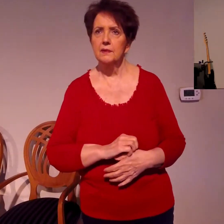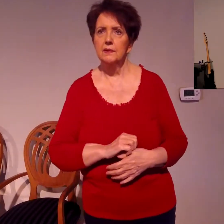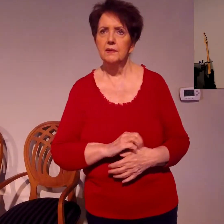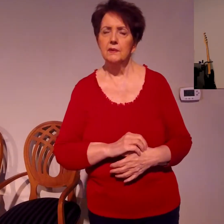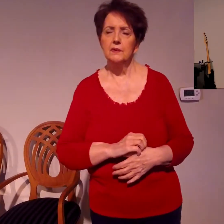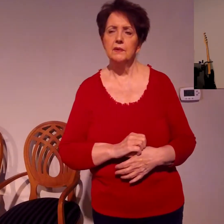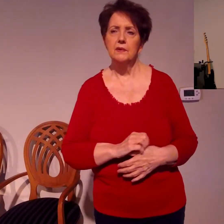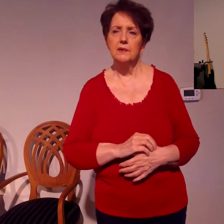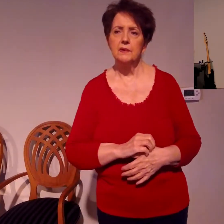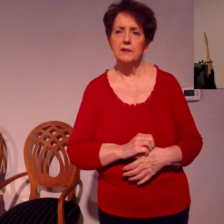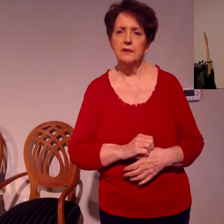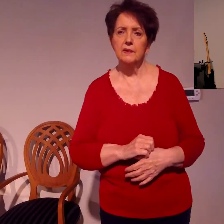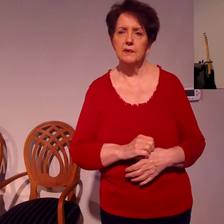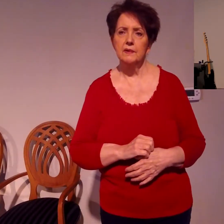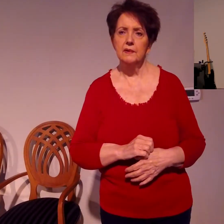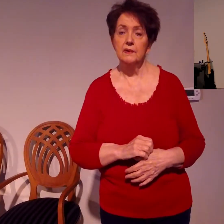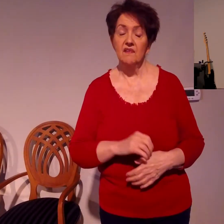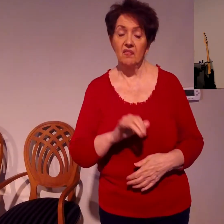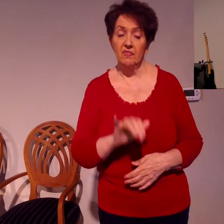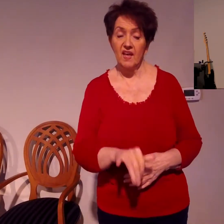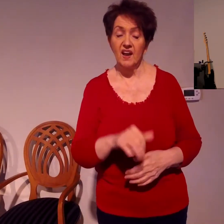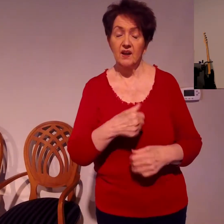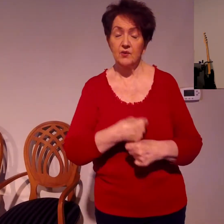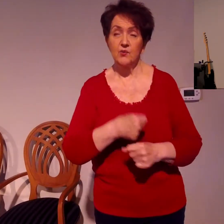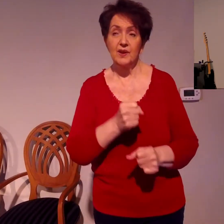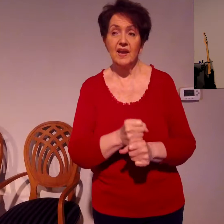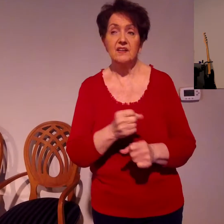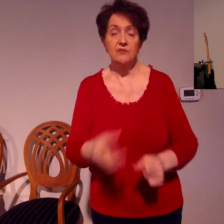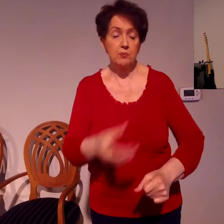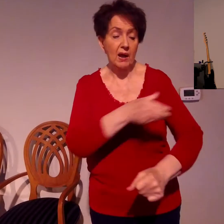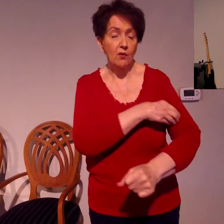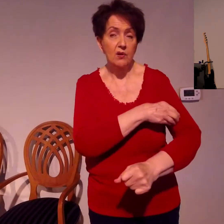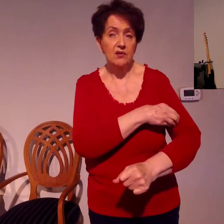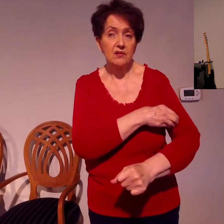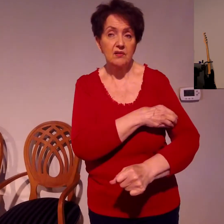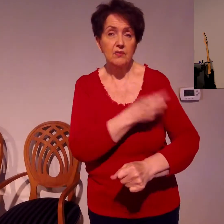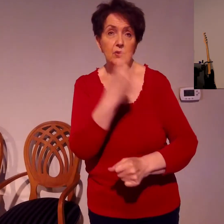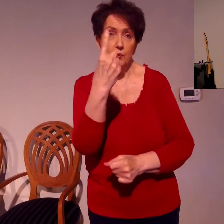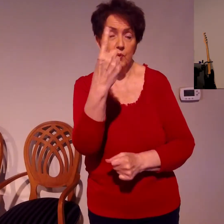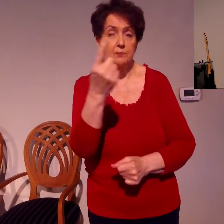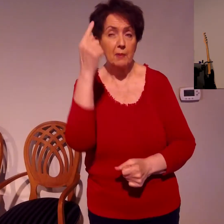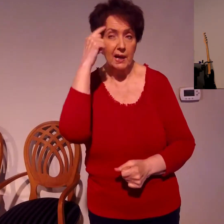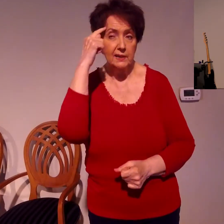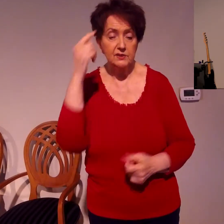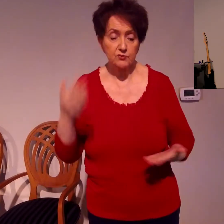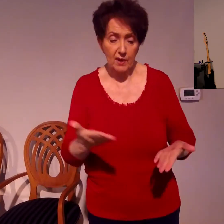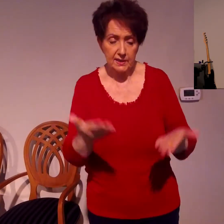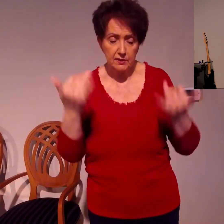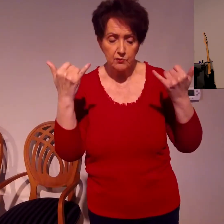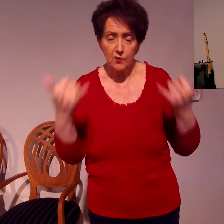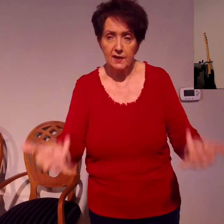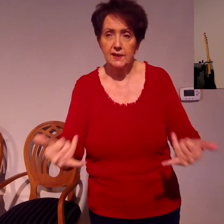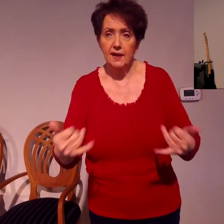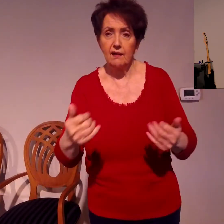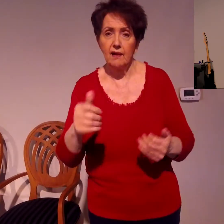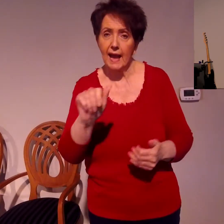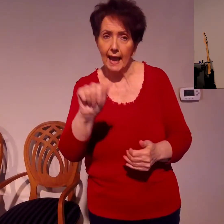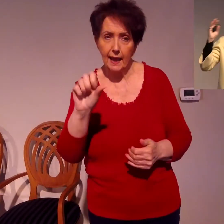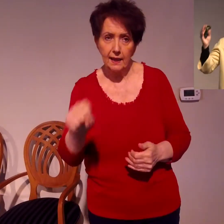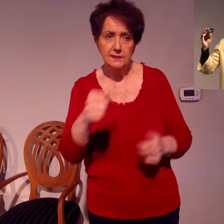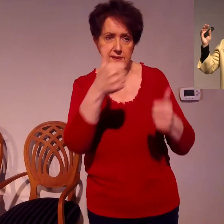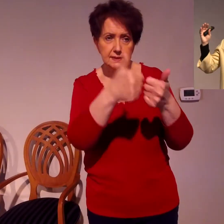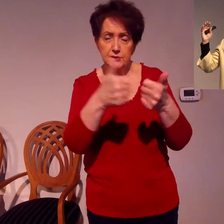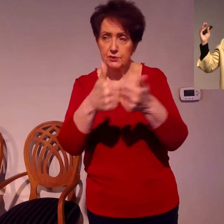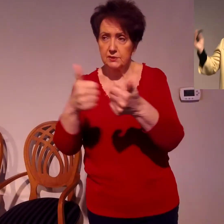So this creative power, this one mind, is here, right now, as each of us. And